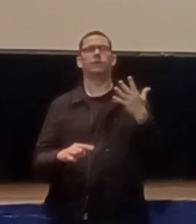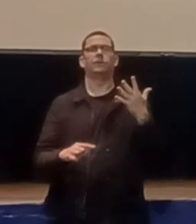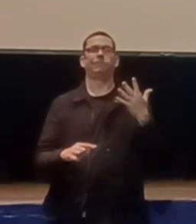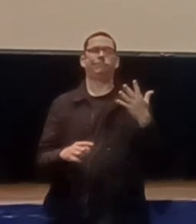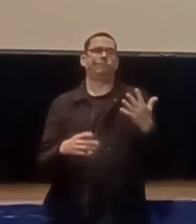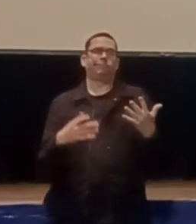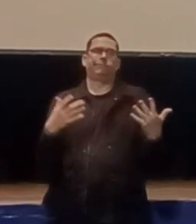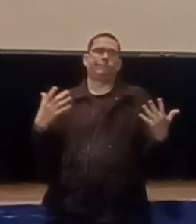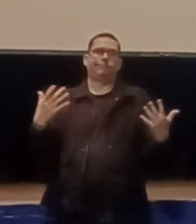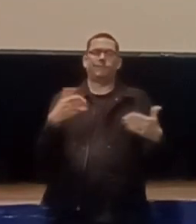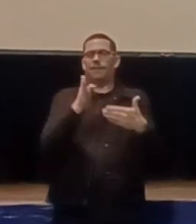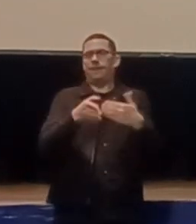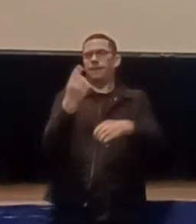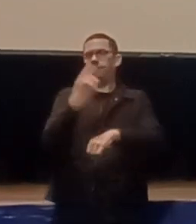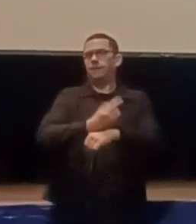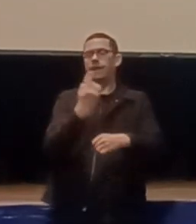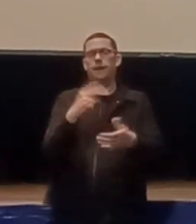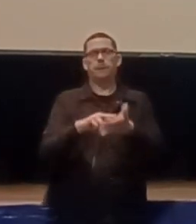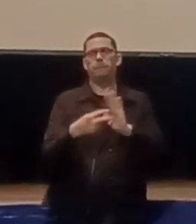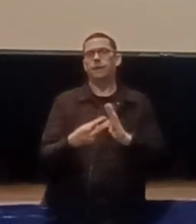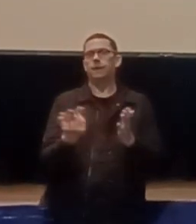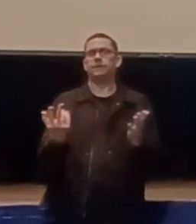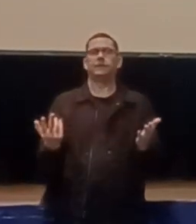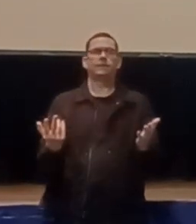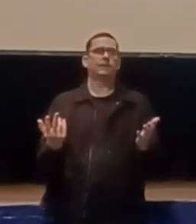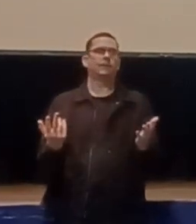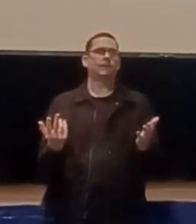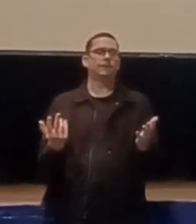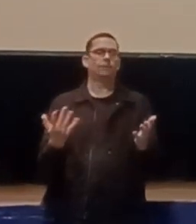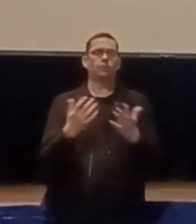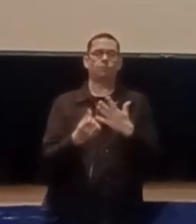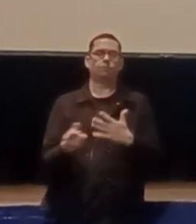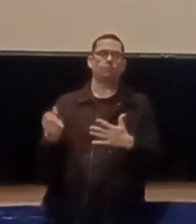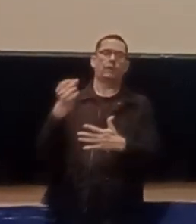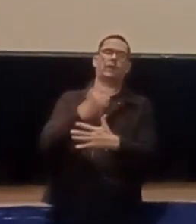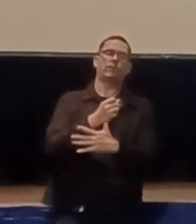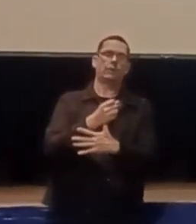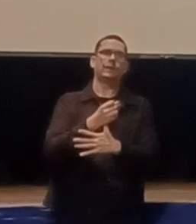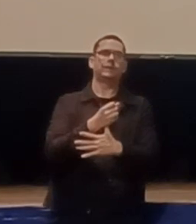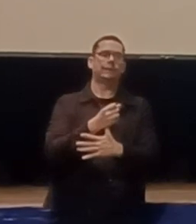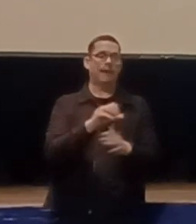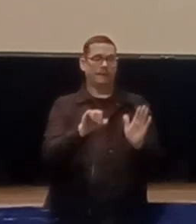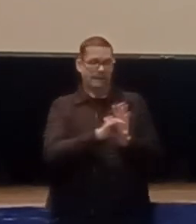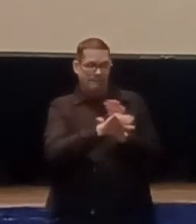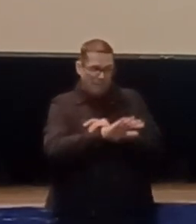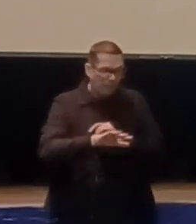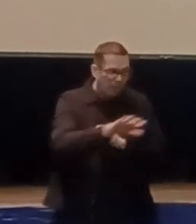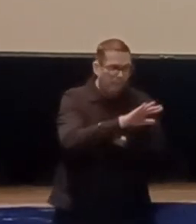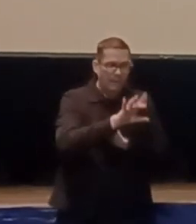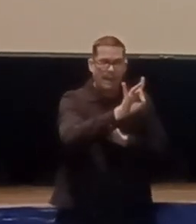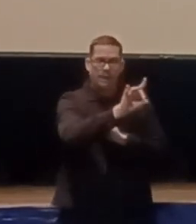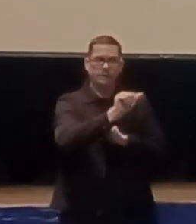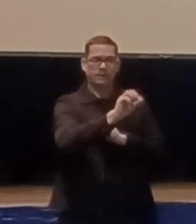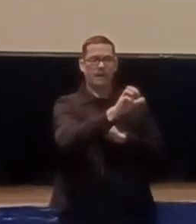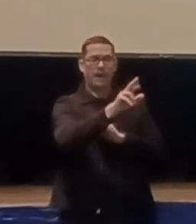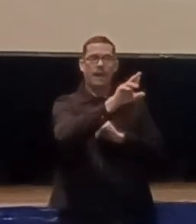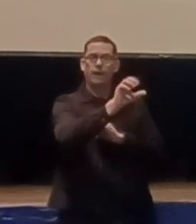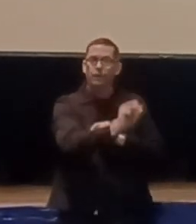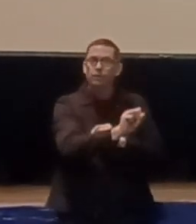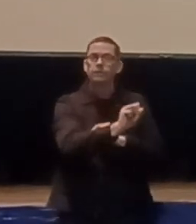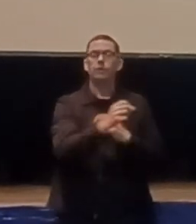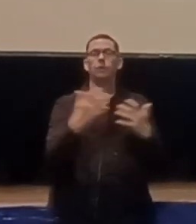of the day, that has meant that in order to prioritize identifying 8 acres, identifying what